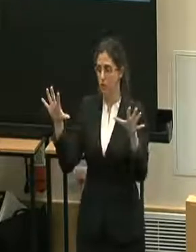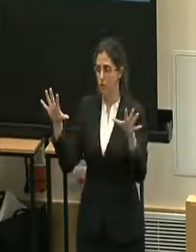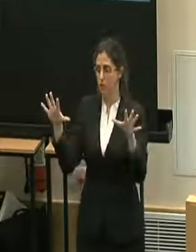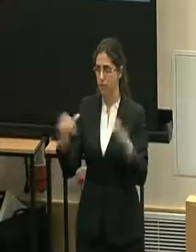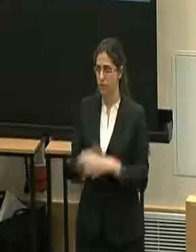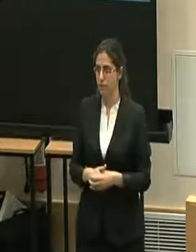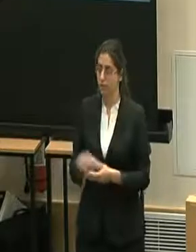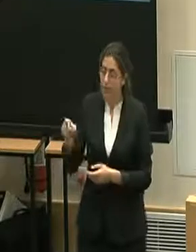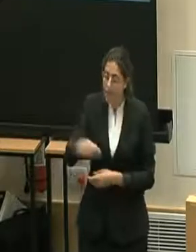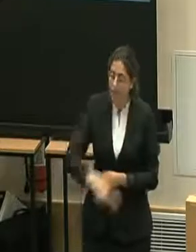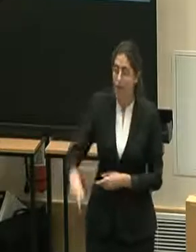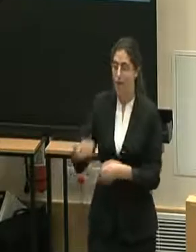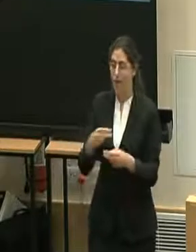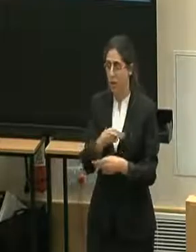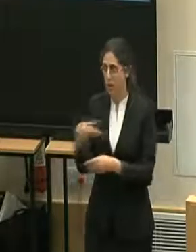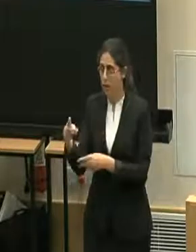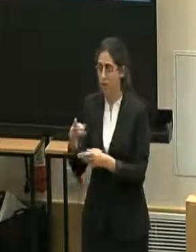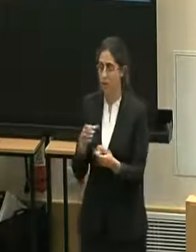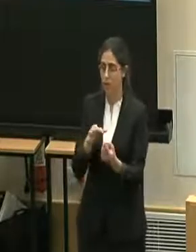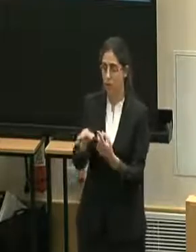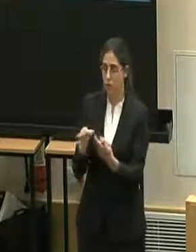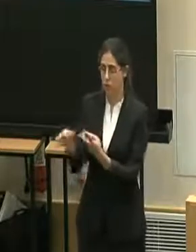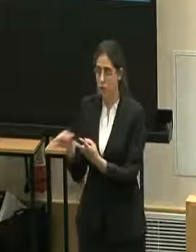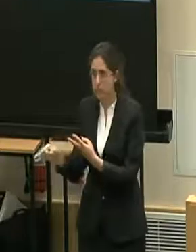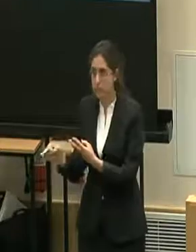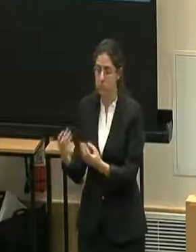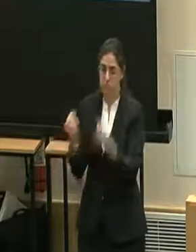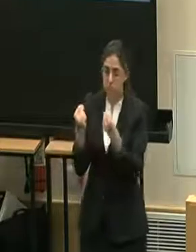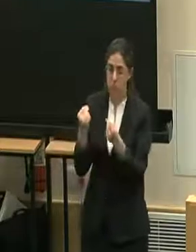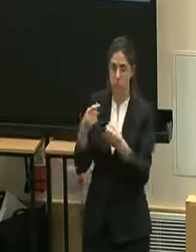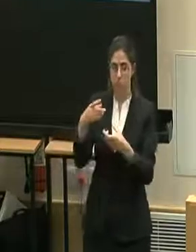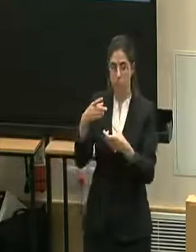of opportunity is strong enough, I think, for the convention, and